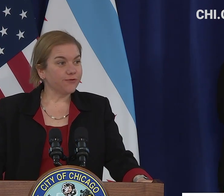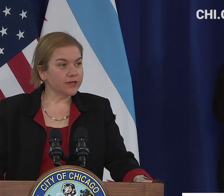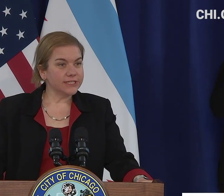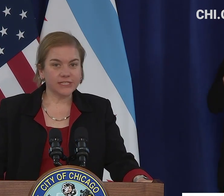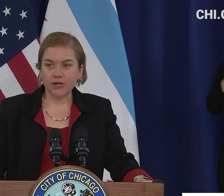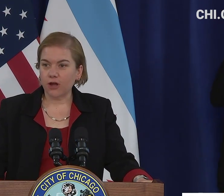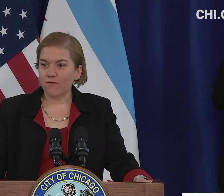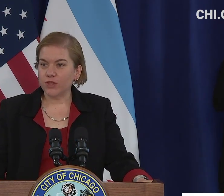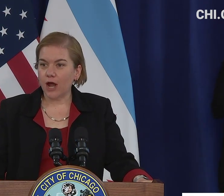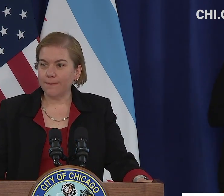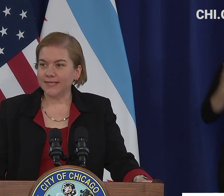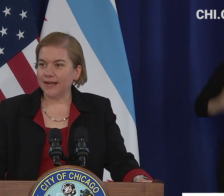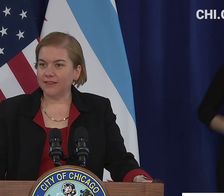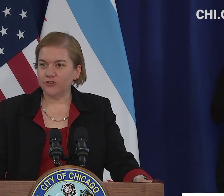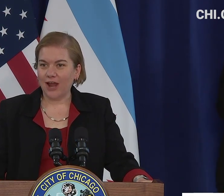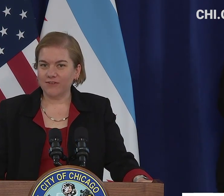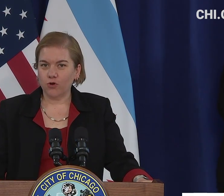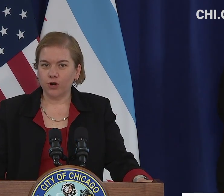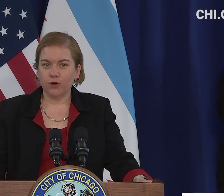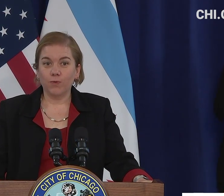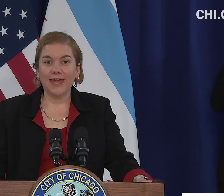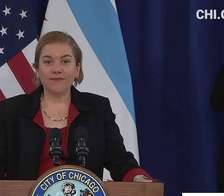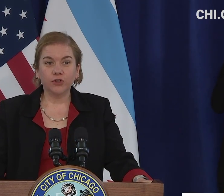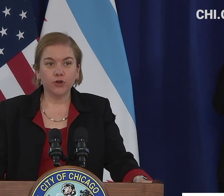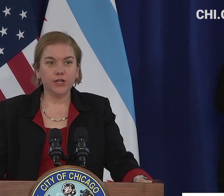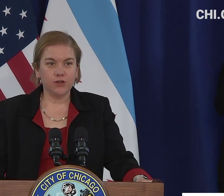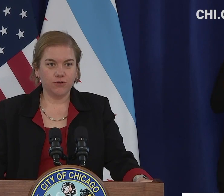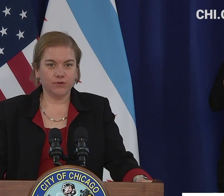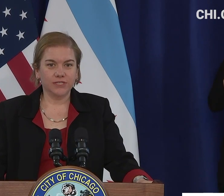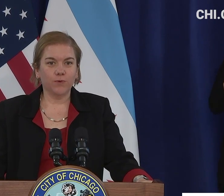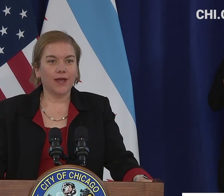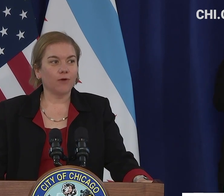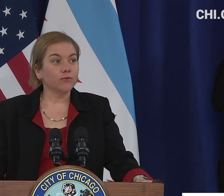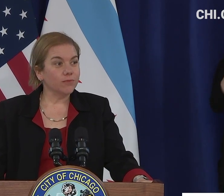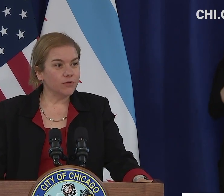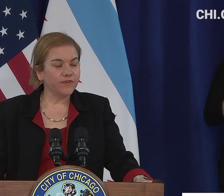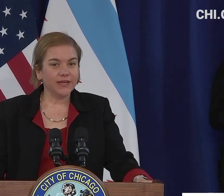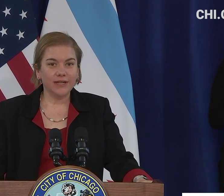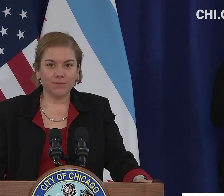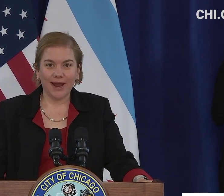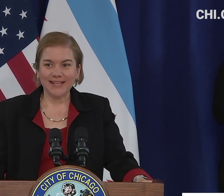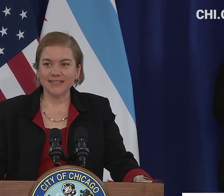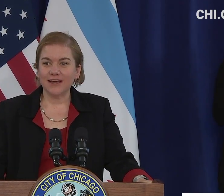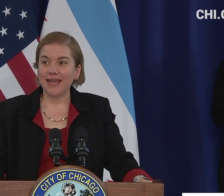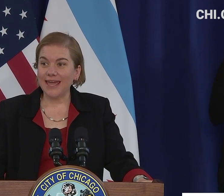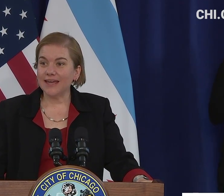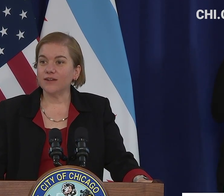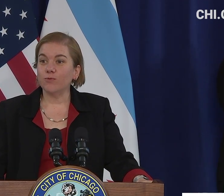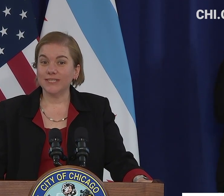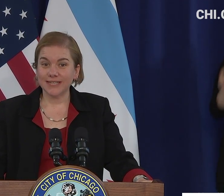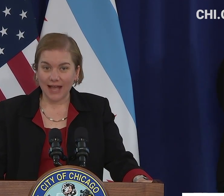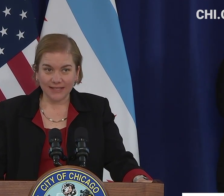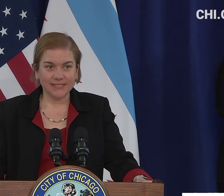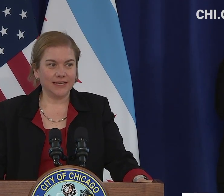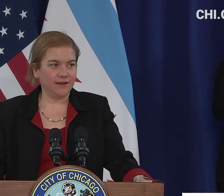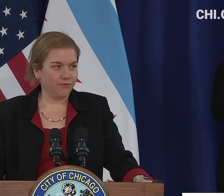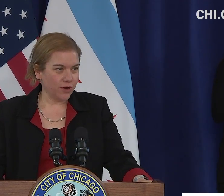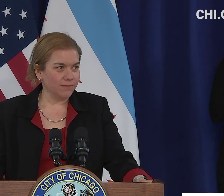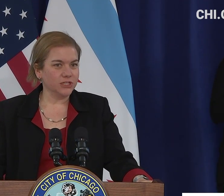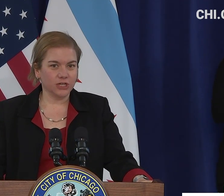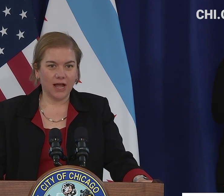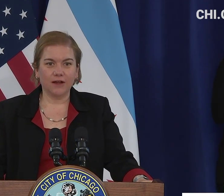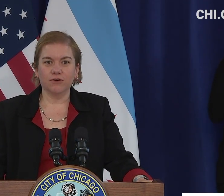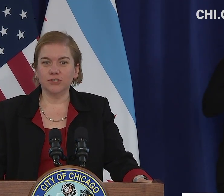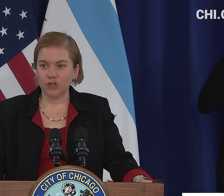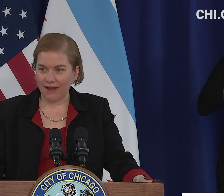So first, to start off with an update on the travel order, we have good news. We are removing Nebraska and Wisconsin